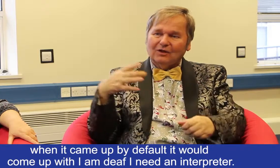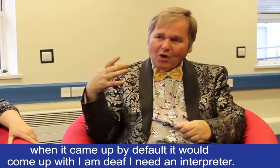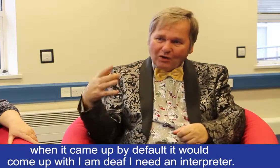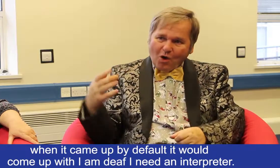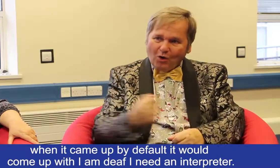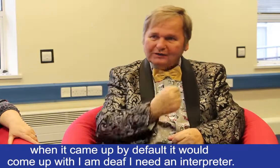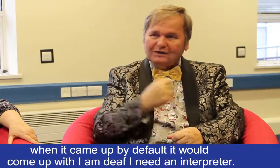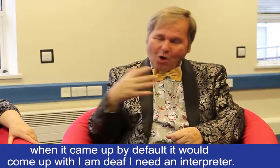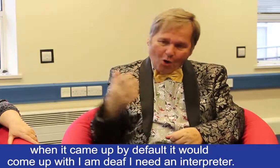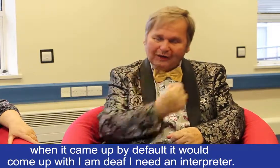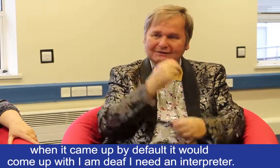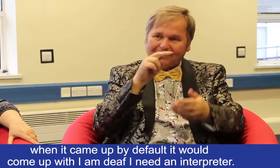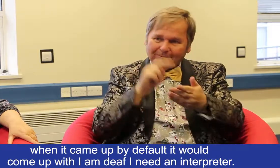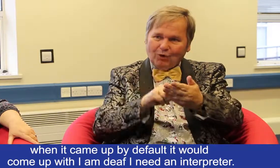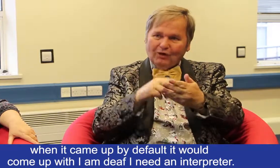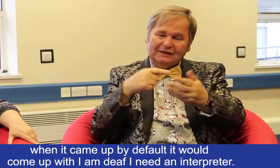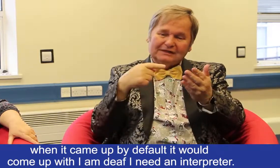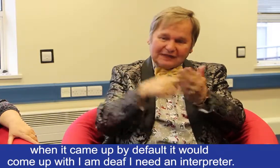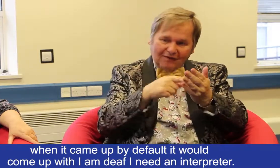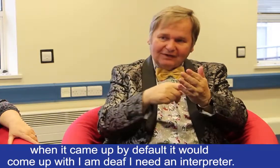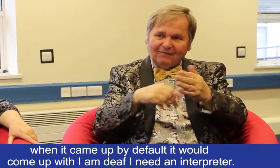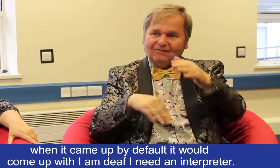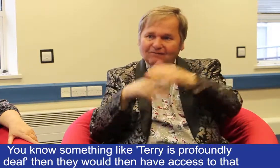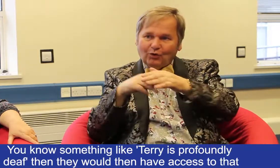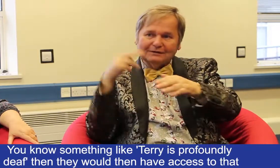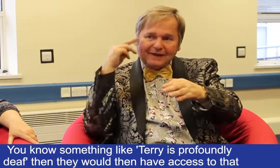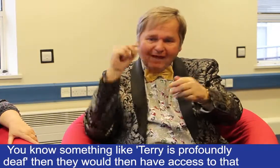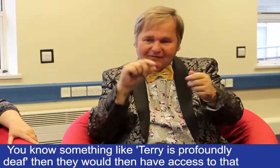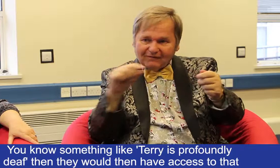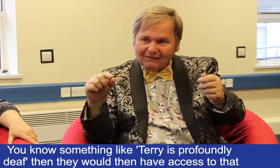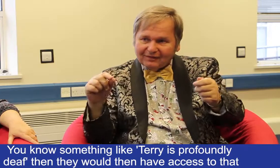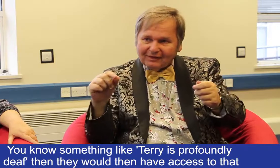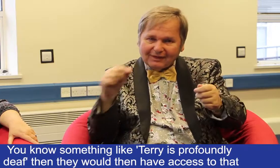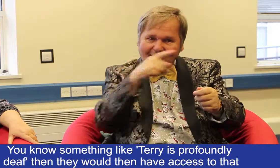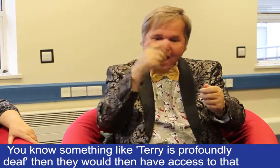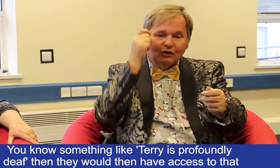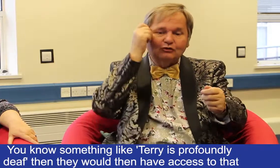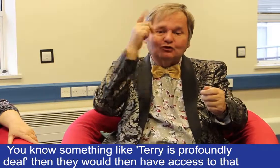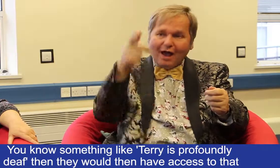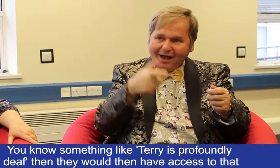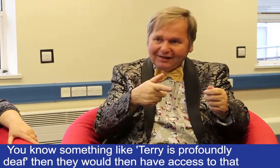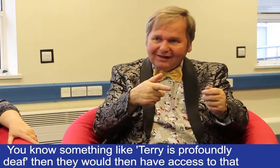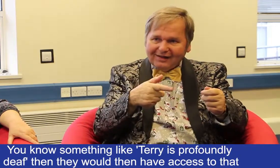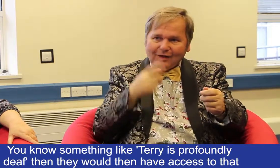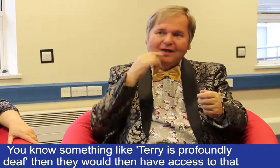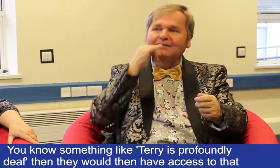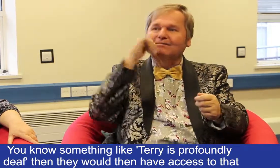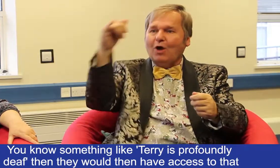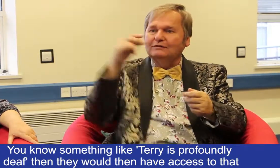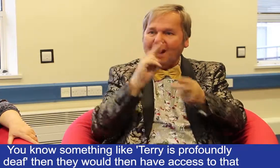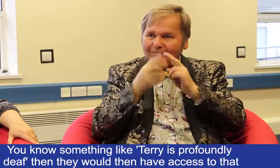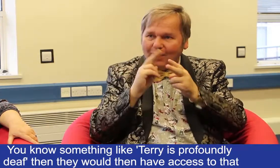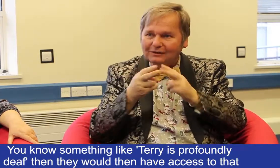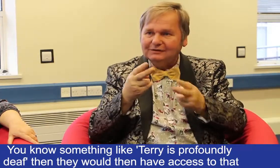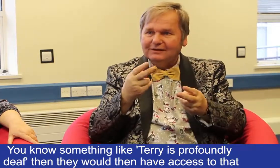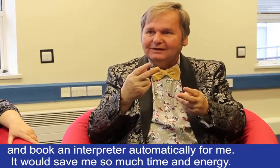by default, it would come up with I am deaf and need an interpreter. You know, something like Terry is profoundly deaf, then they would